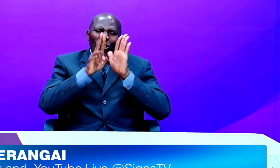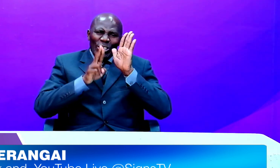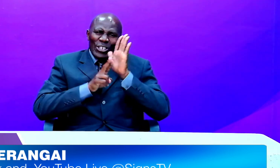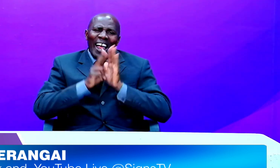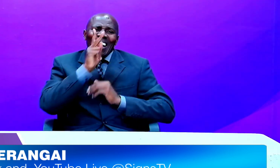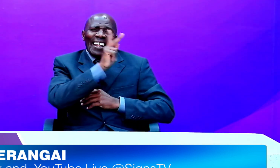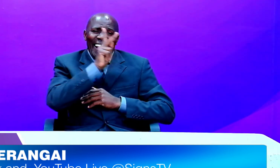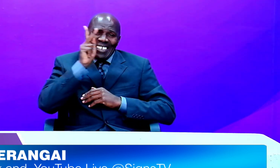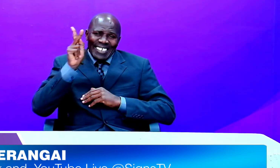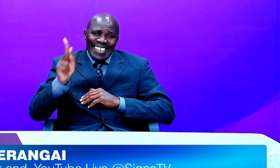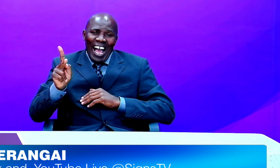Moving on,